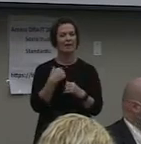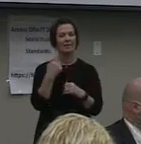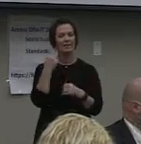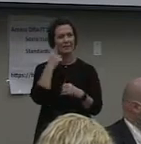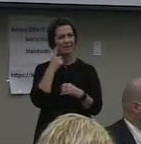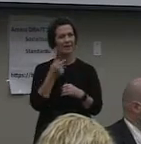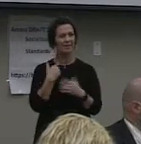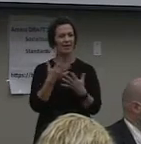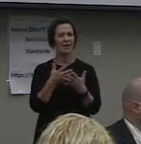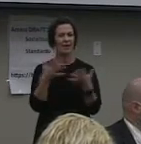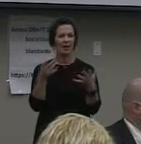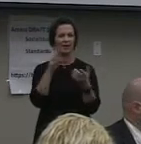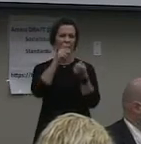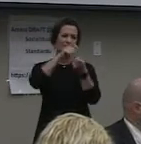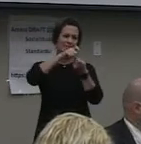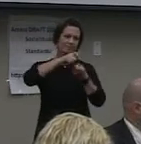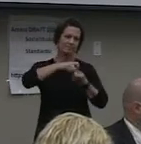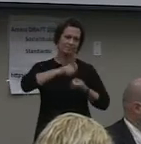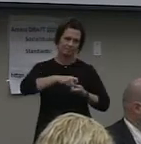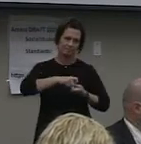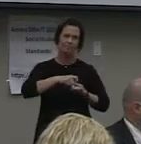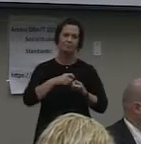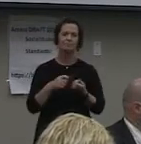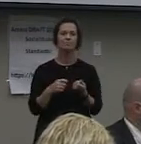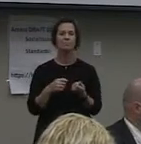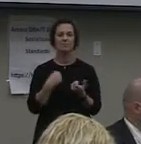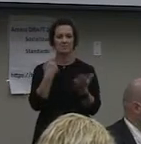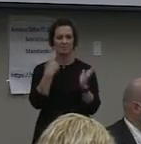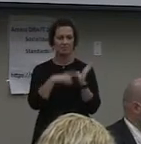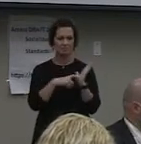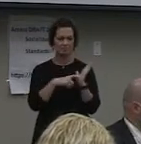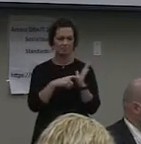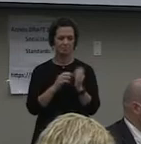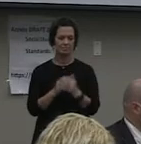of specificity that I see.